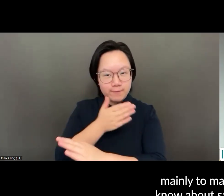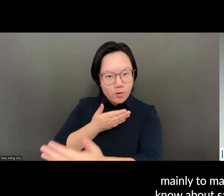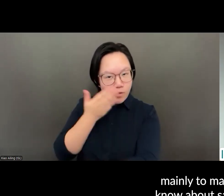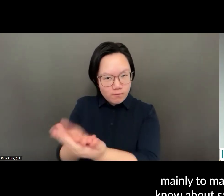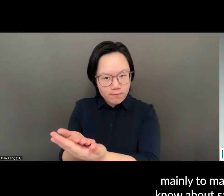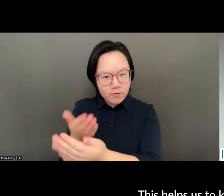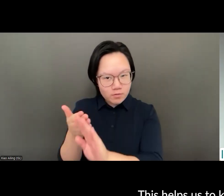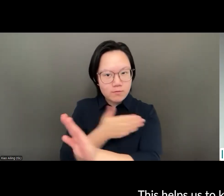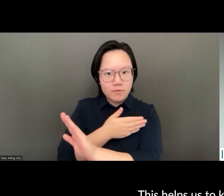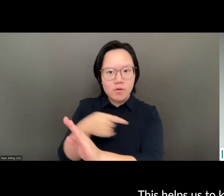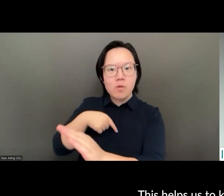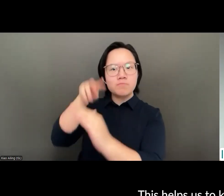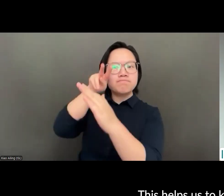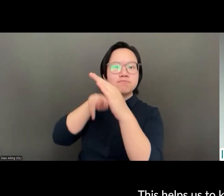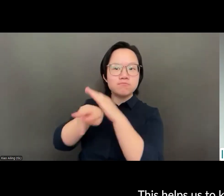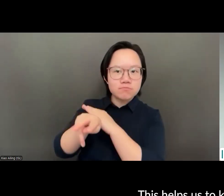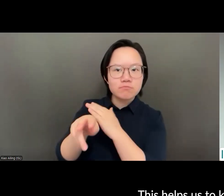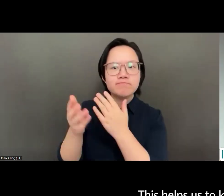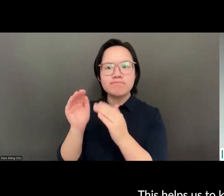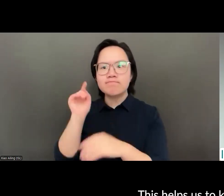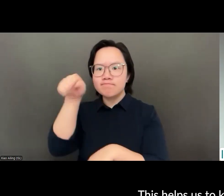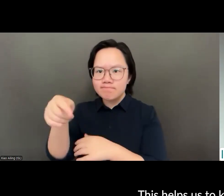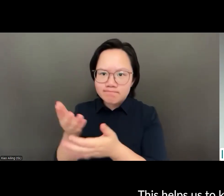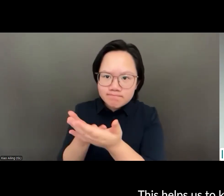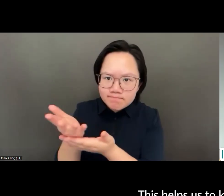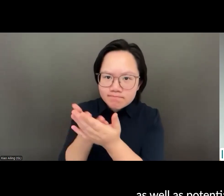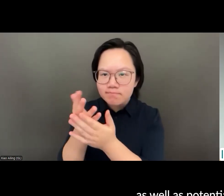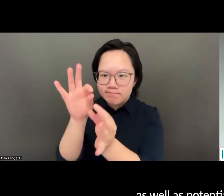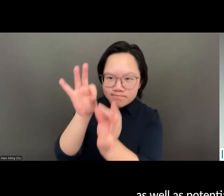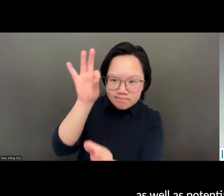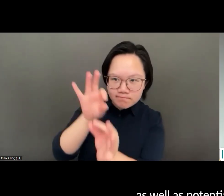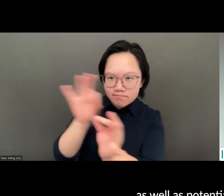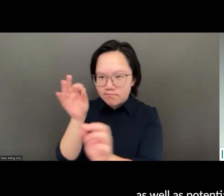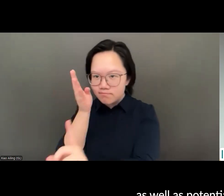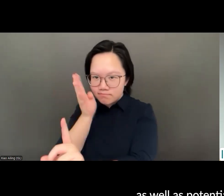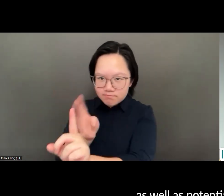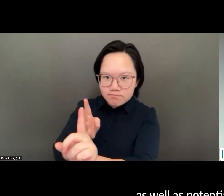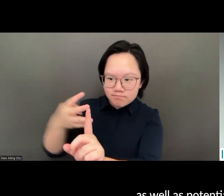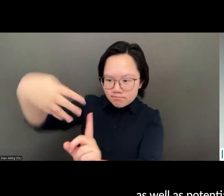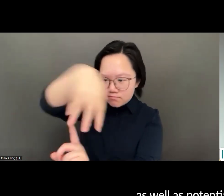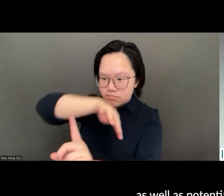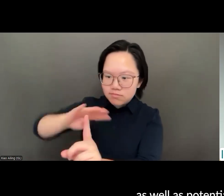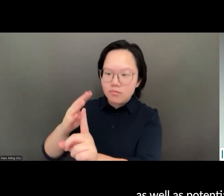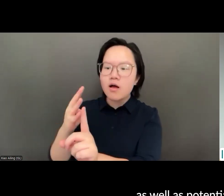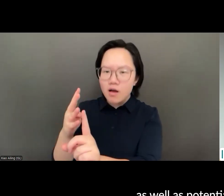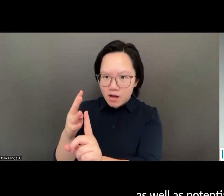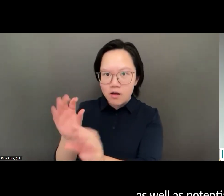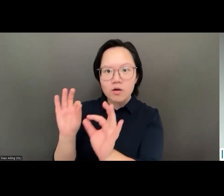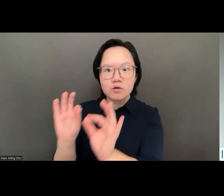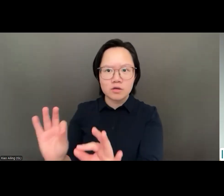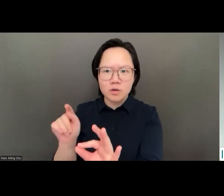about safeguarding. This helps us to know challenges as well as potential in every